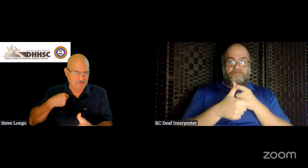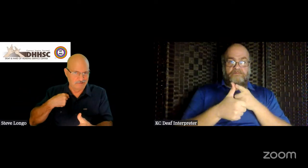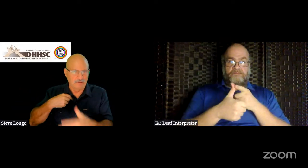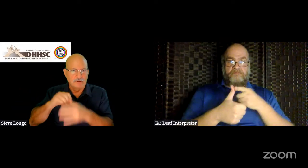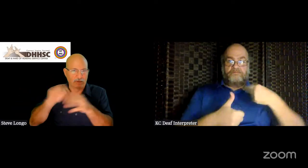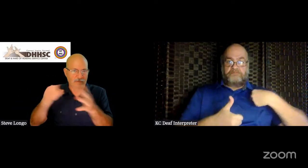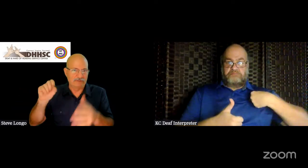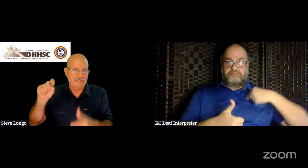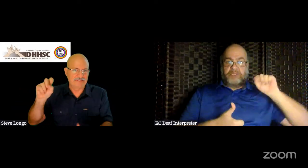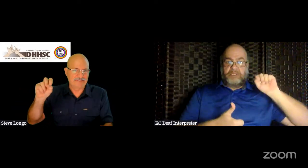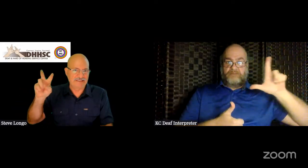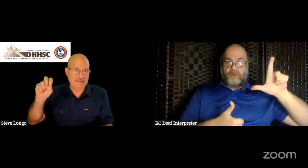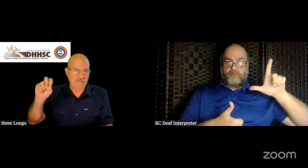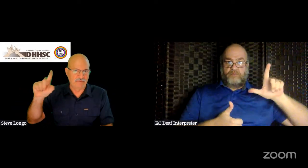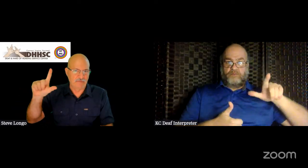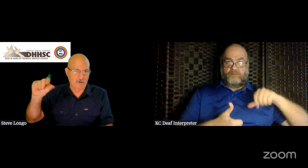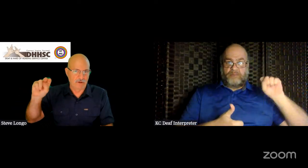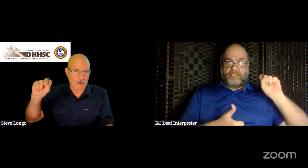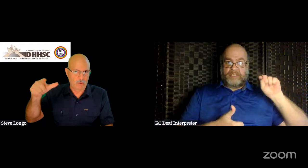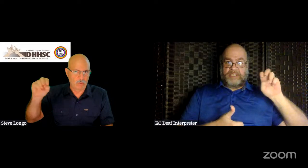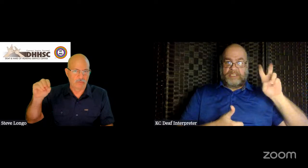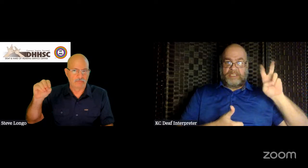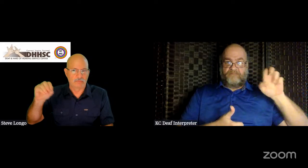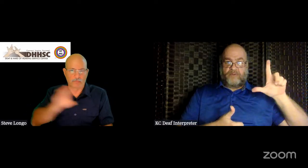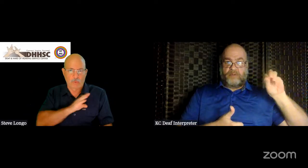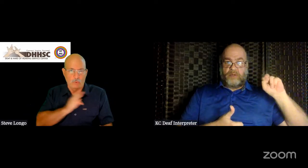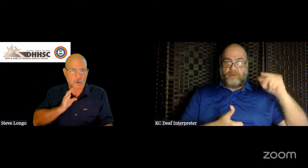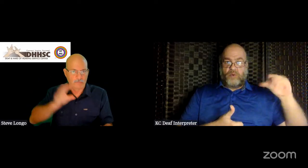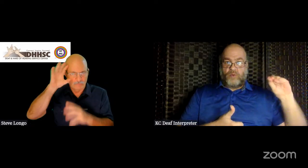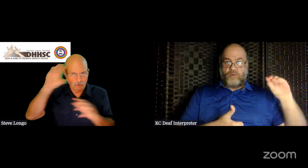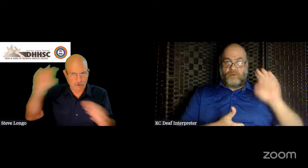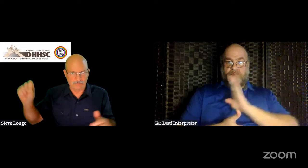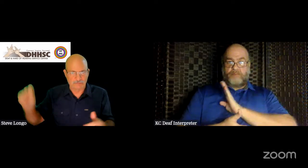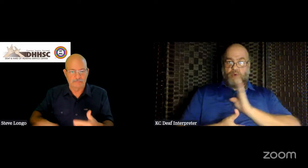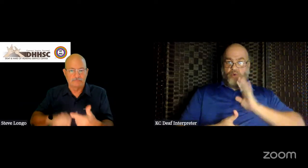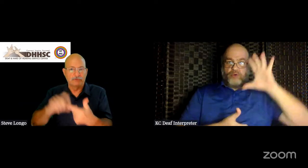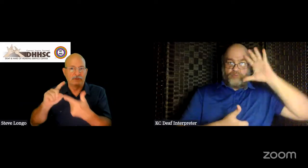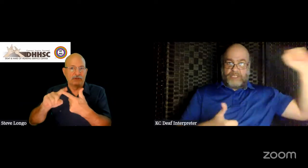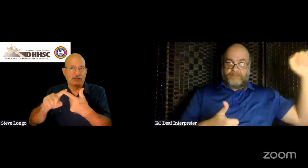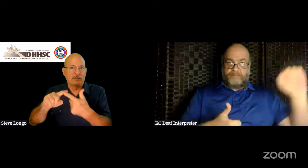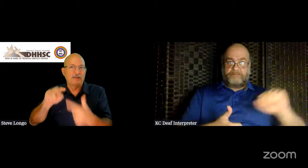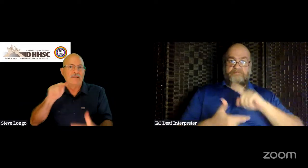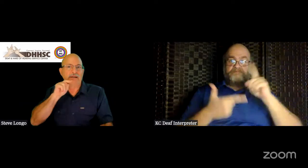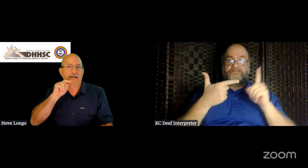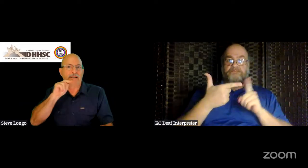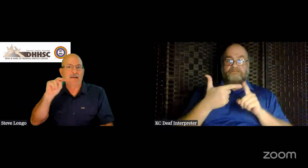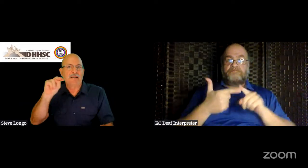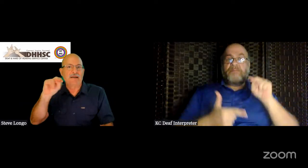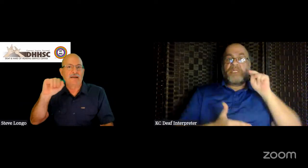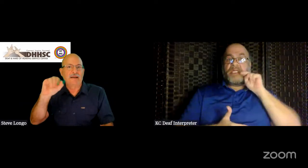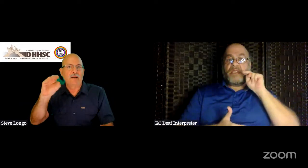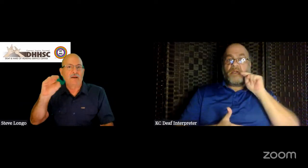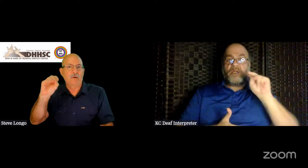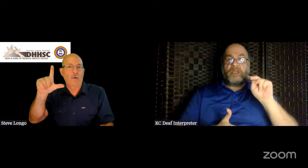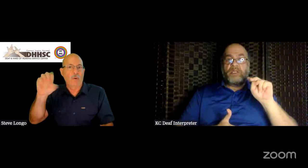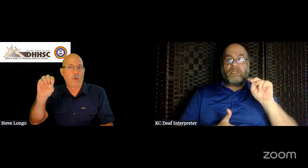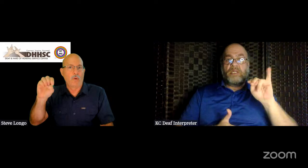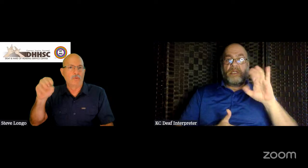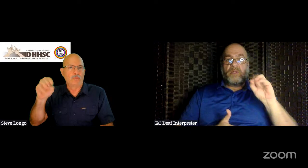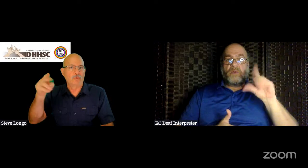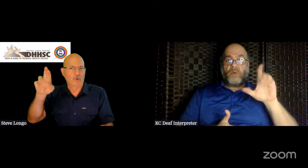We'll do a roll call. Steve Longo, Board President. I am